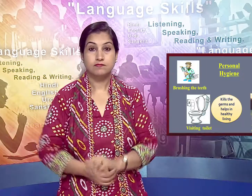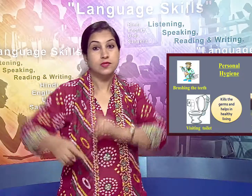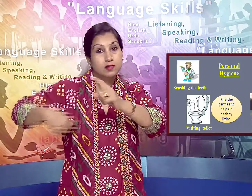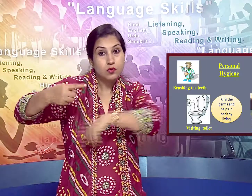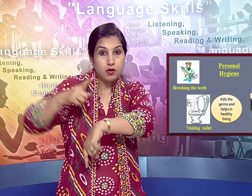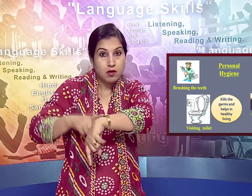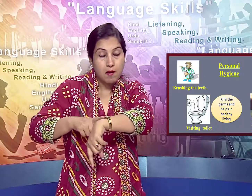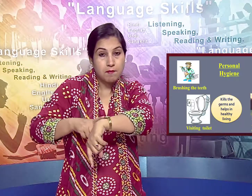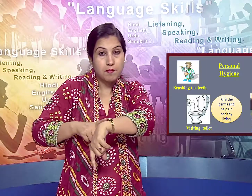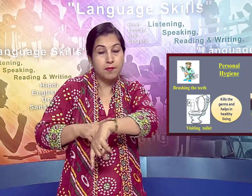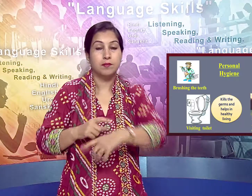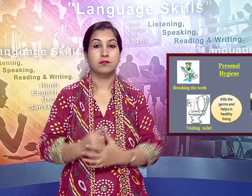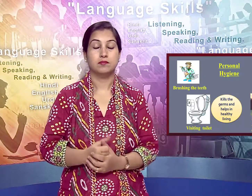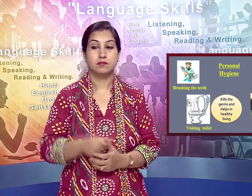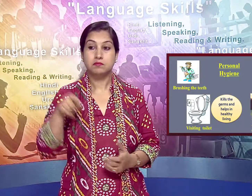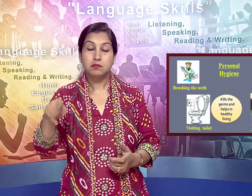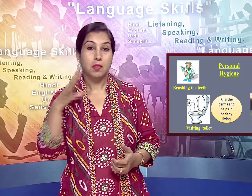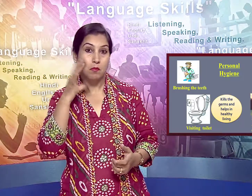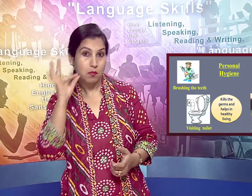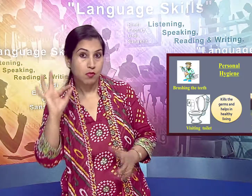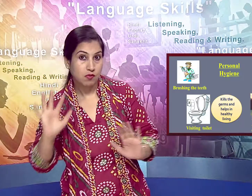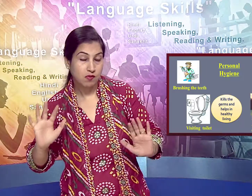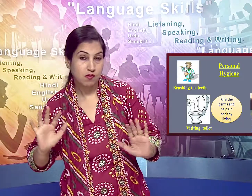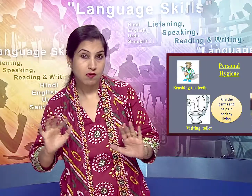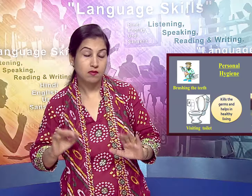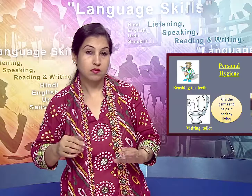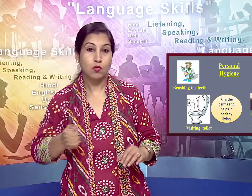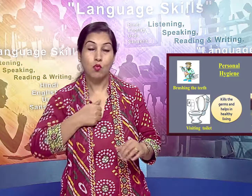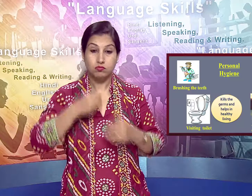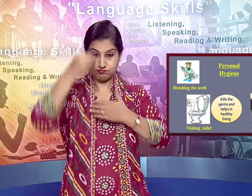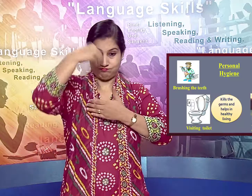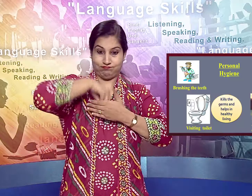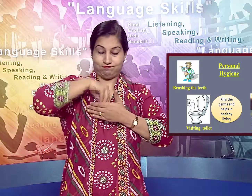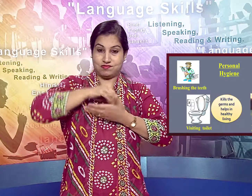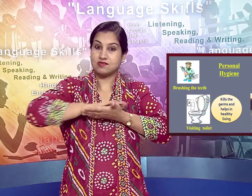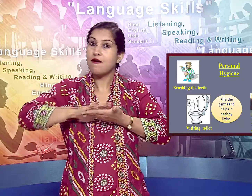a routine level is also important for our inner hygiene.